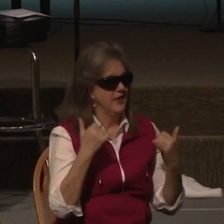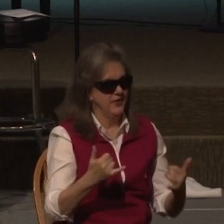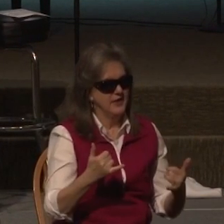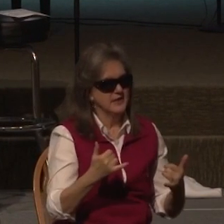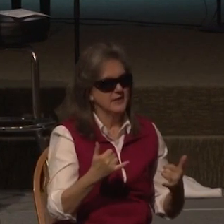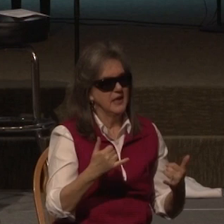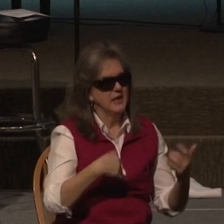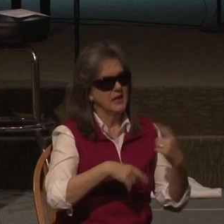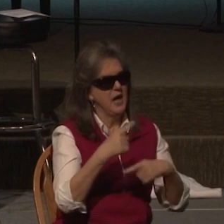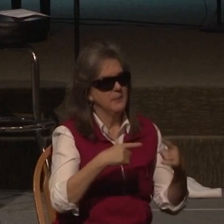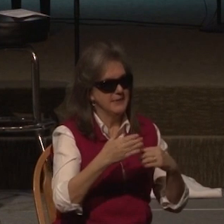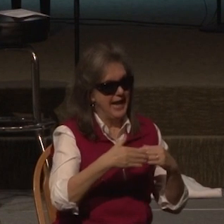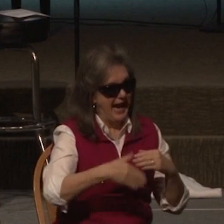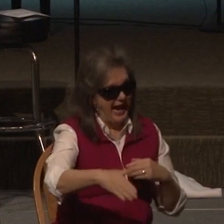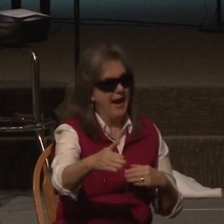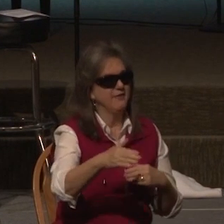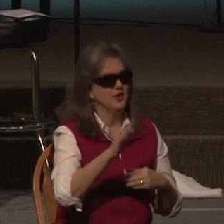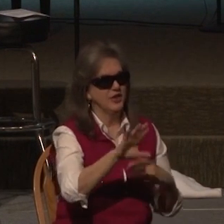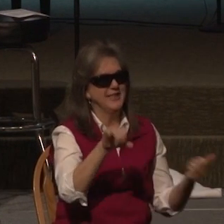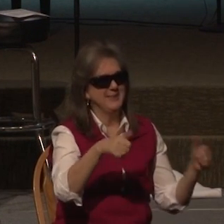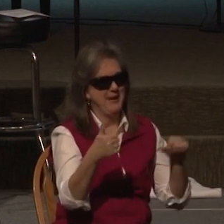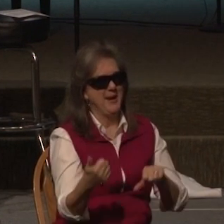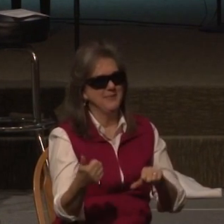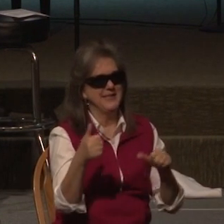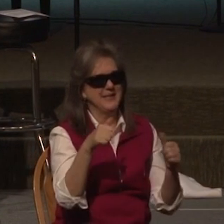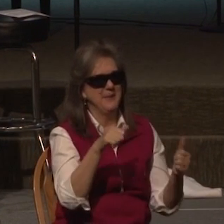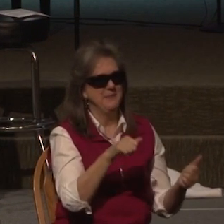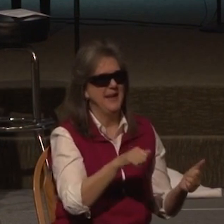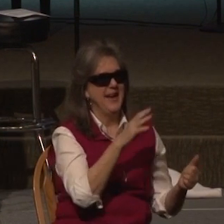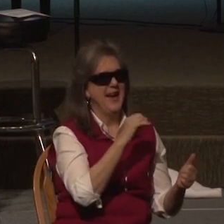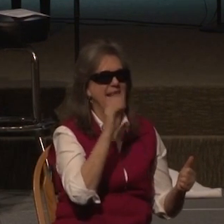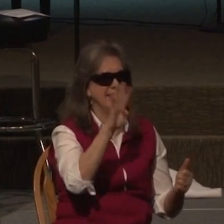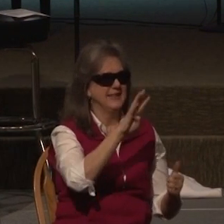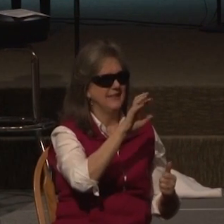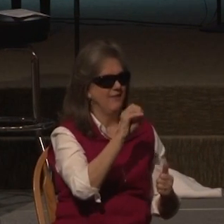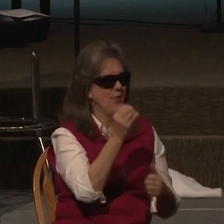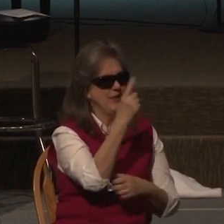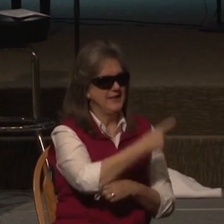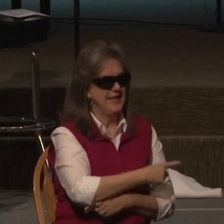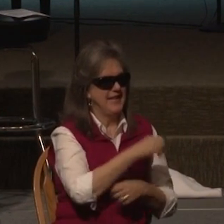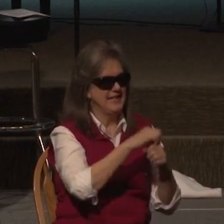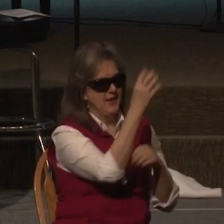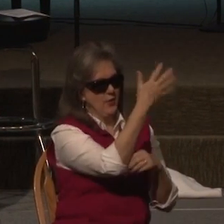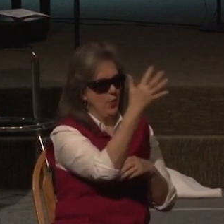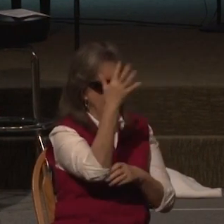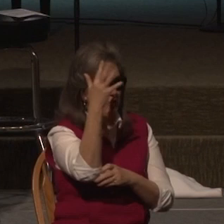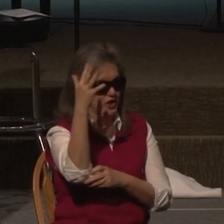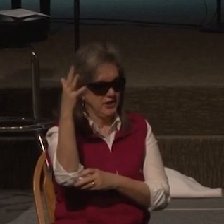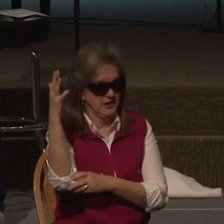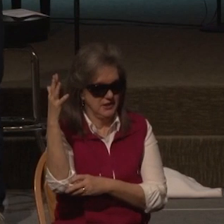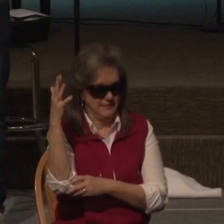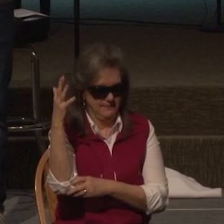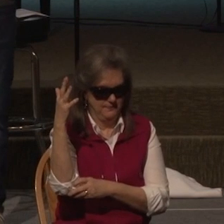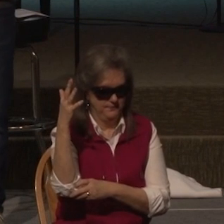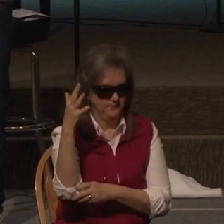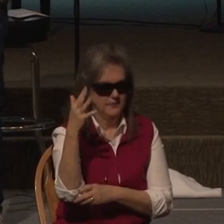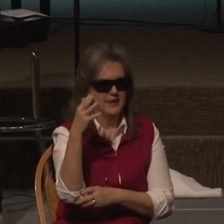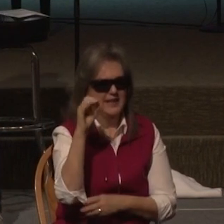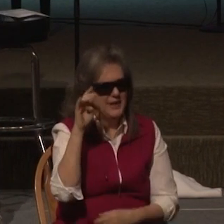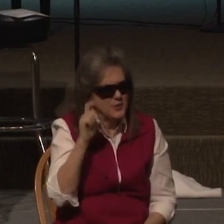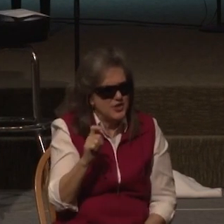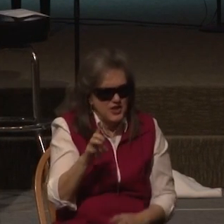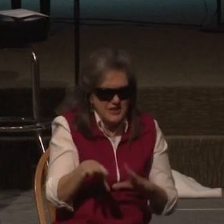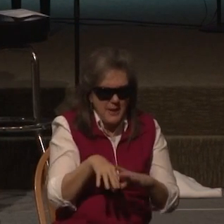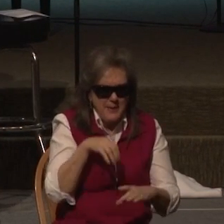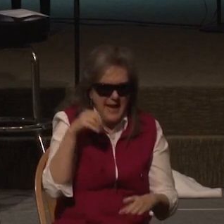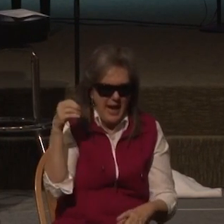after his baptism and his 40 days in the wilderness. So he was just